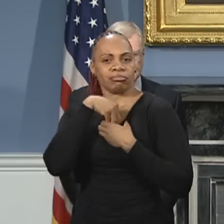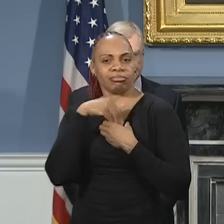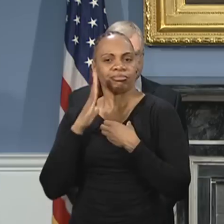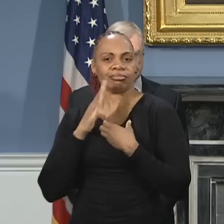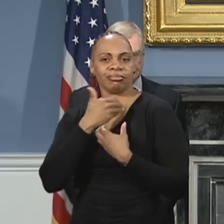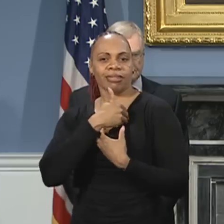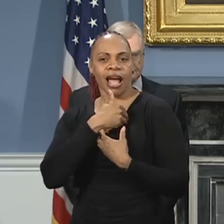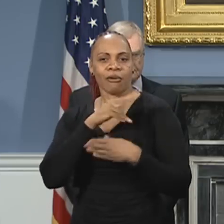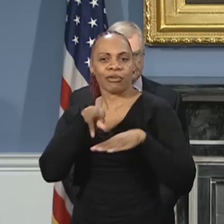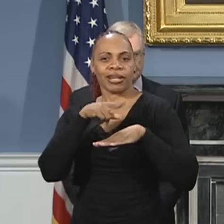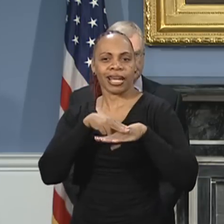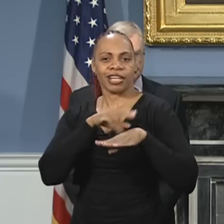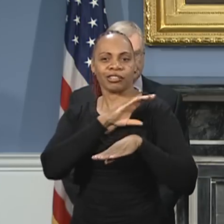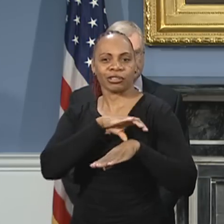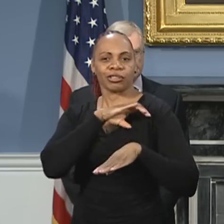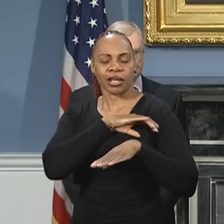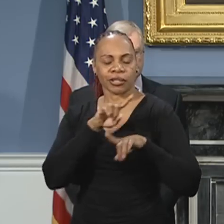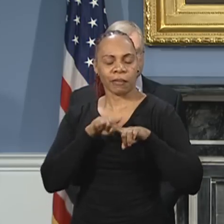is a progression.